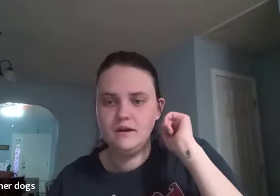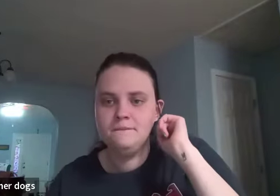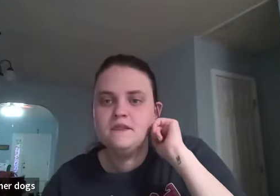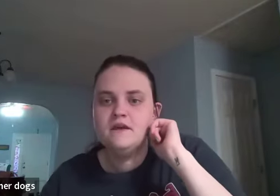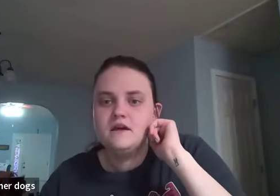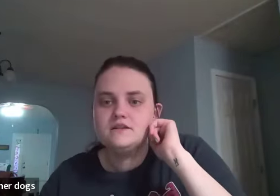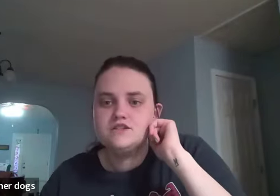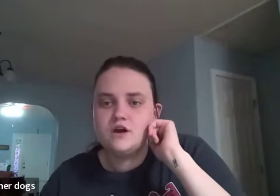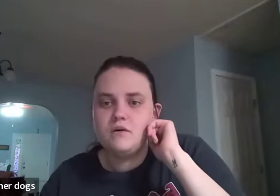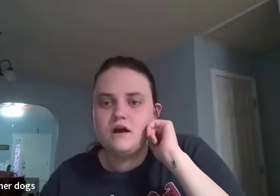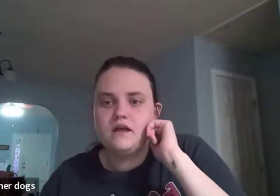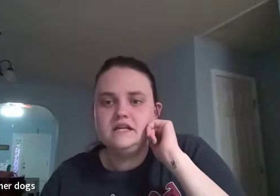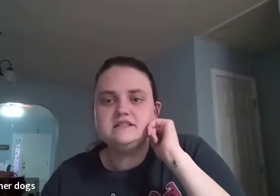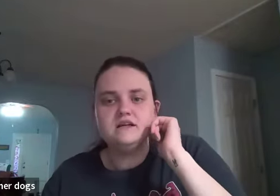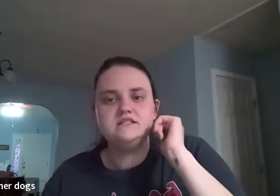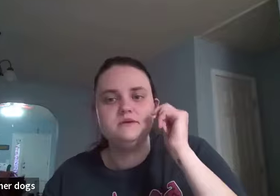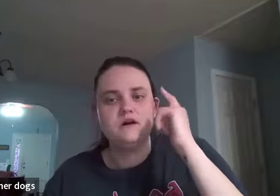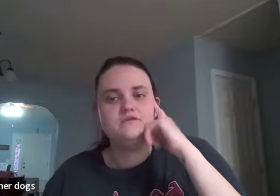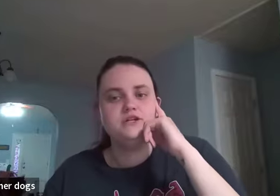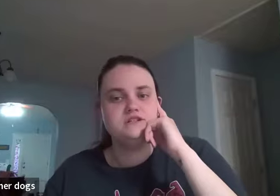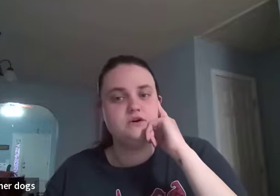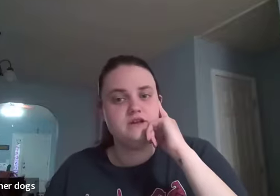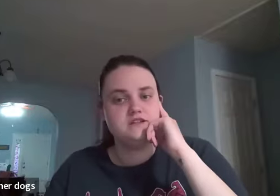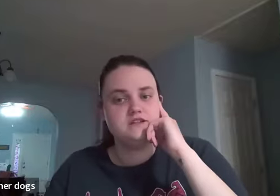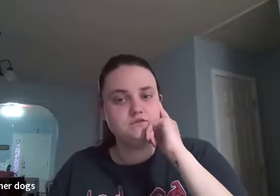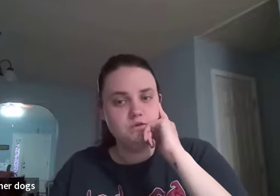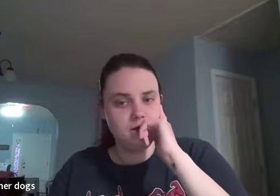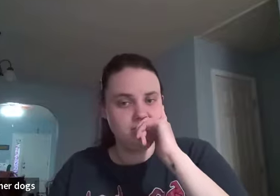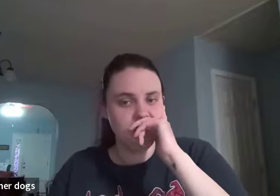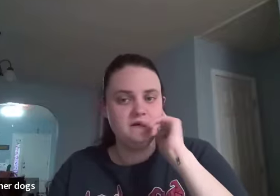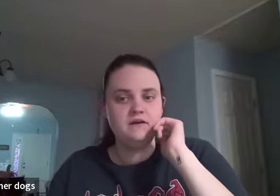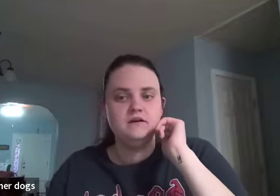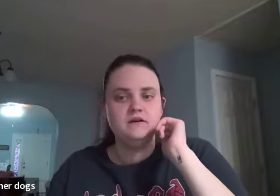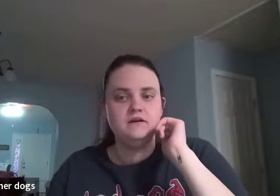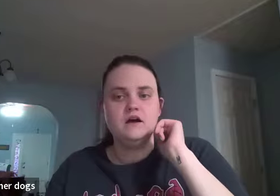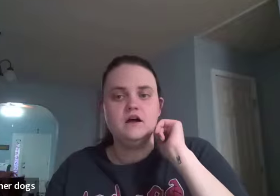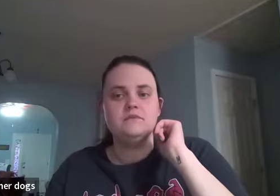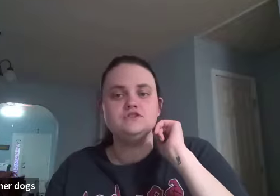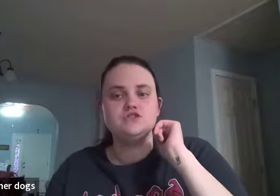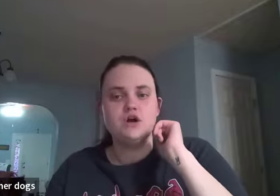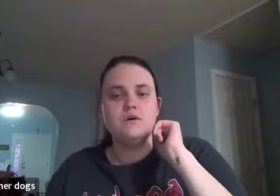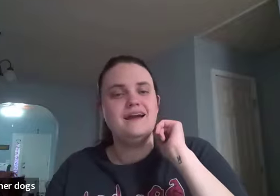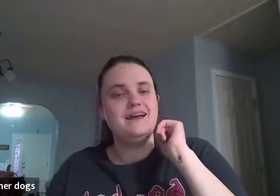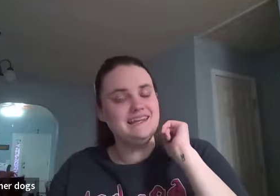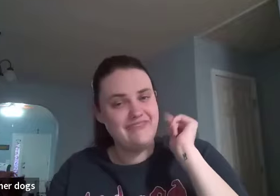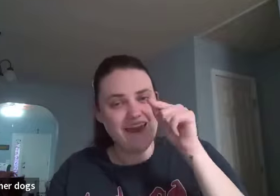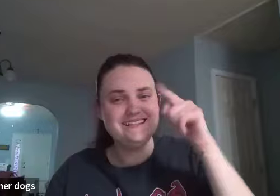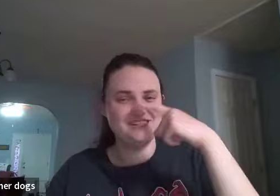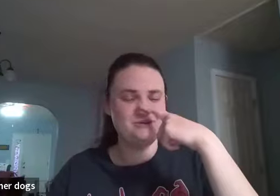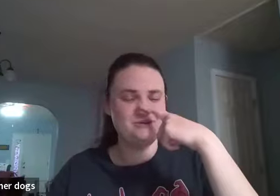Um, so any signs to be wary of when using both hands versus one. So That is actually always